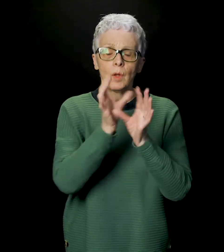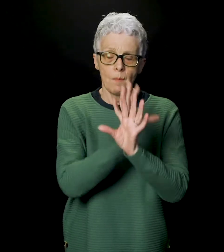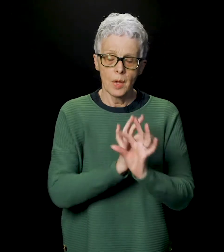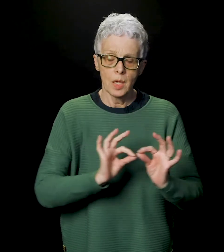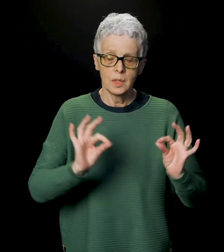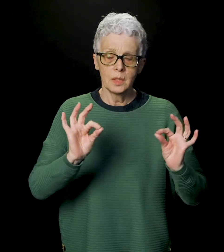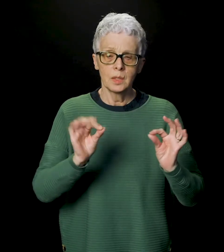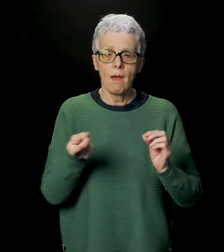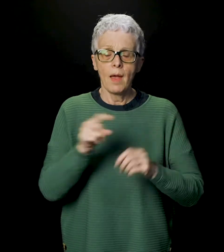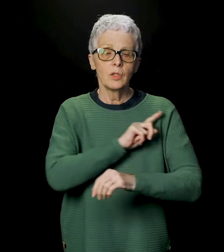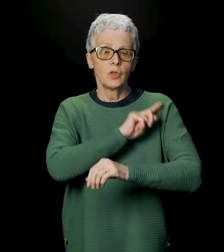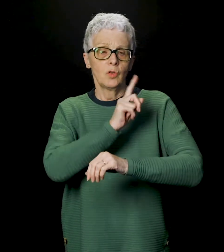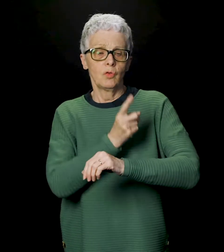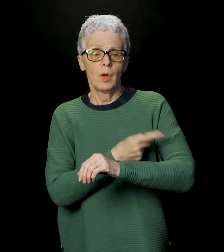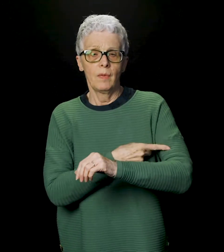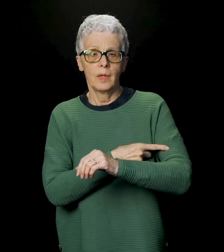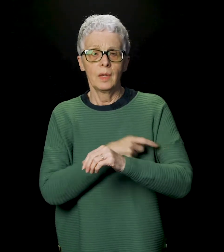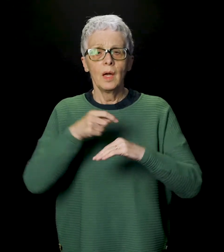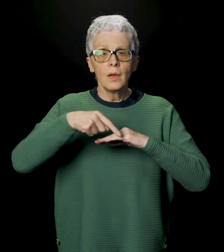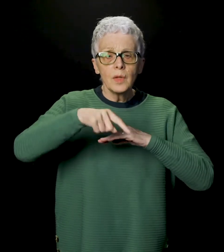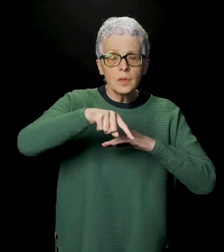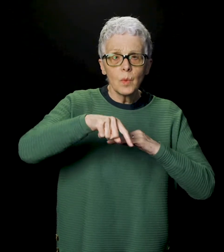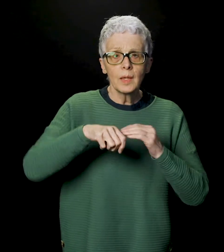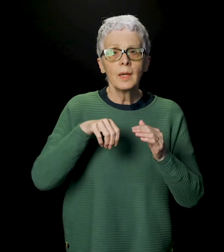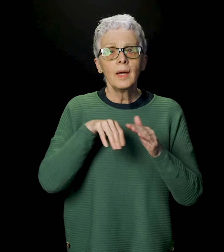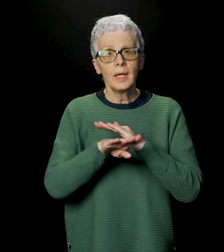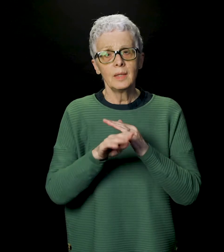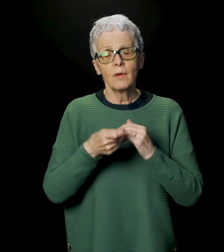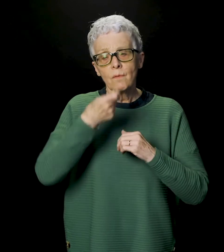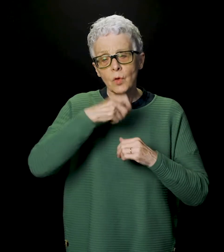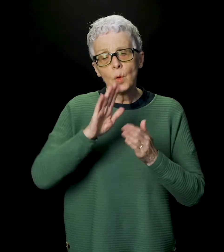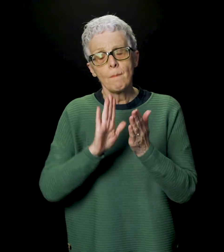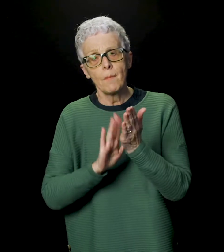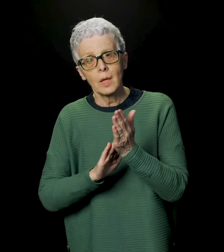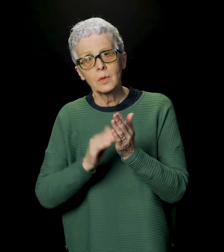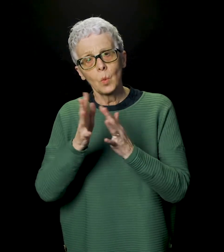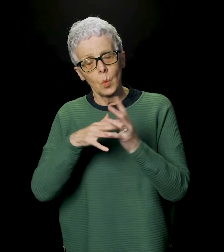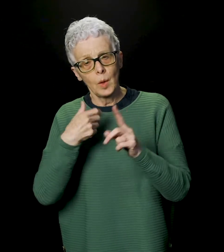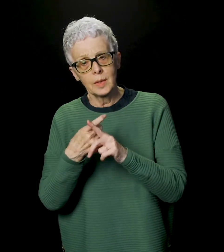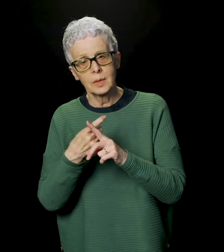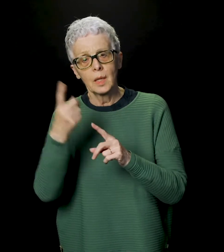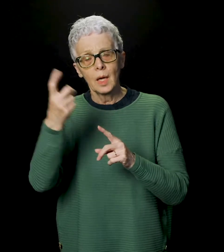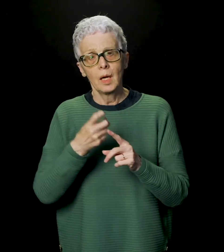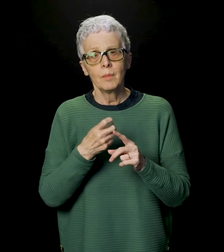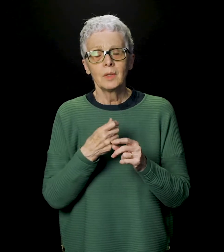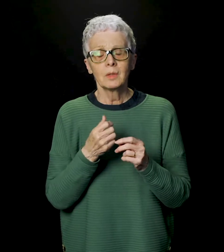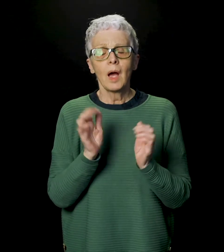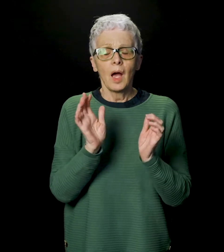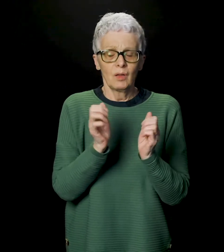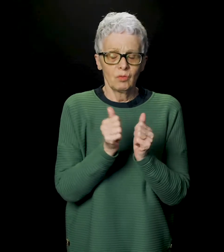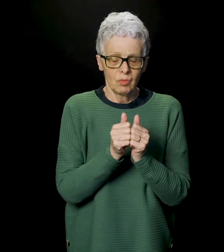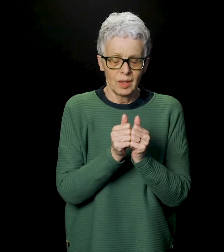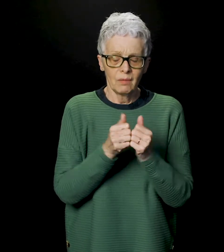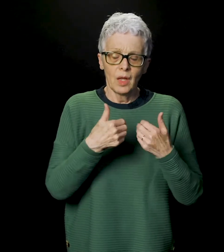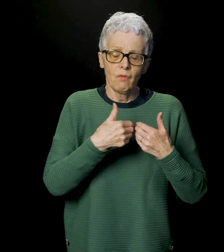their source of strength this week and in the coming weeks and months as they come to terms with the loss of